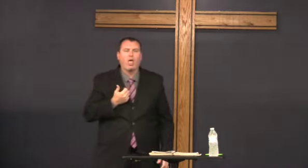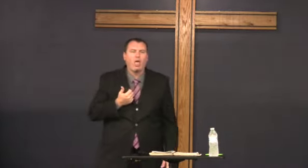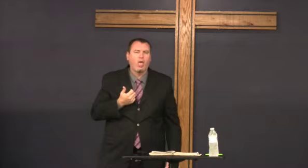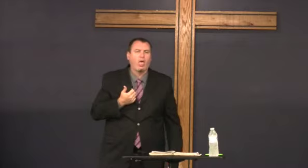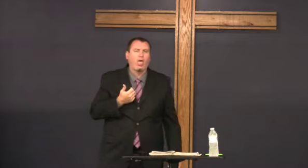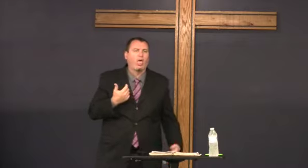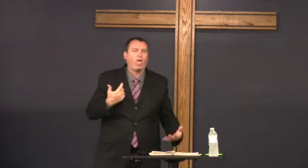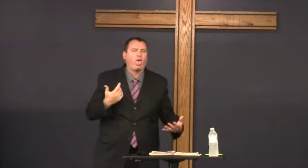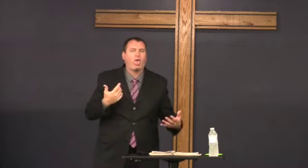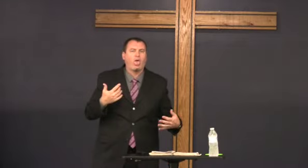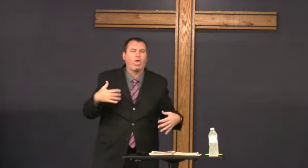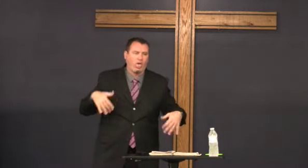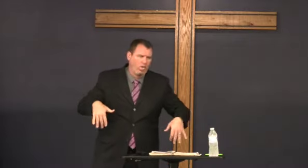for myself.